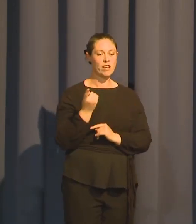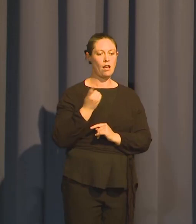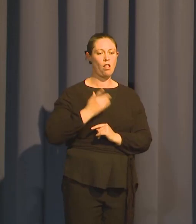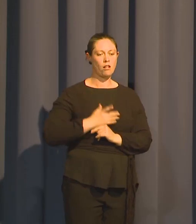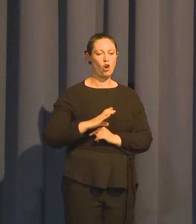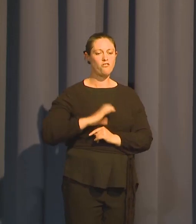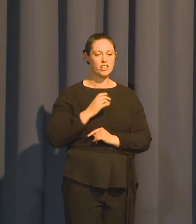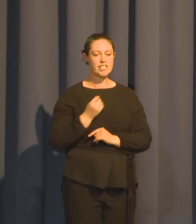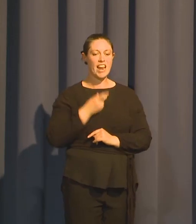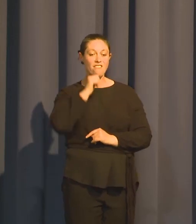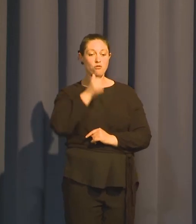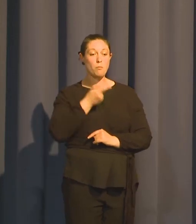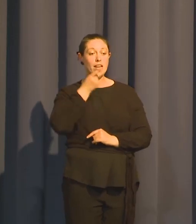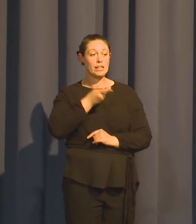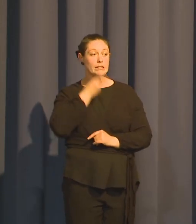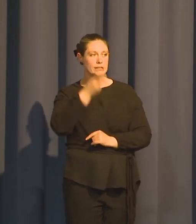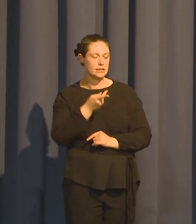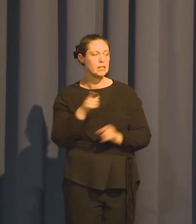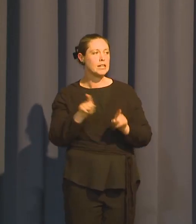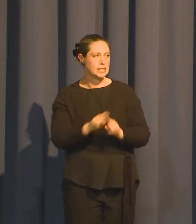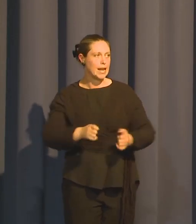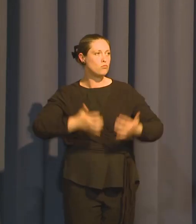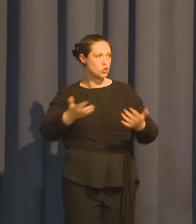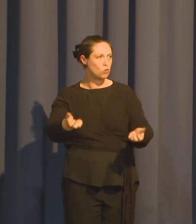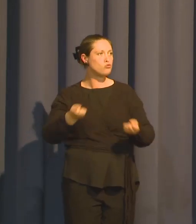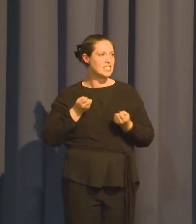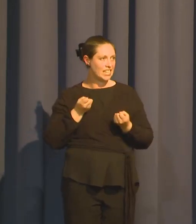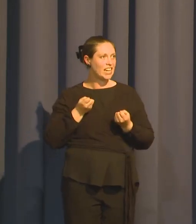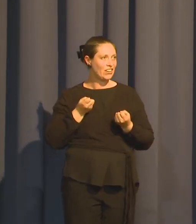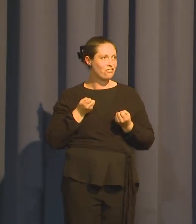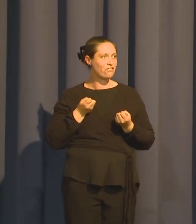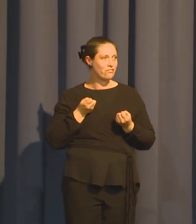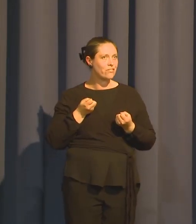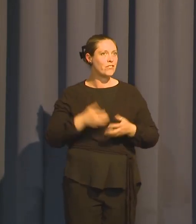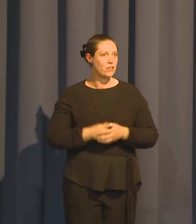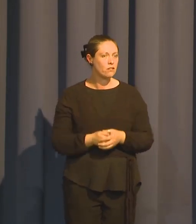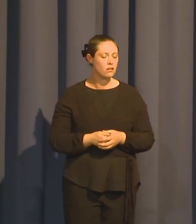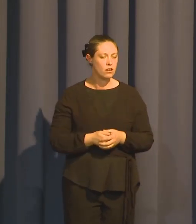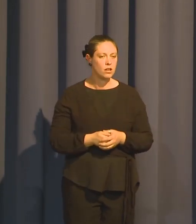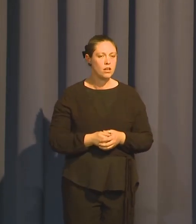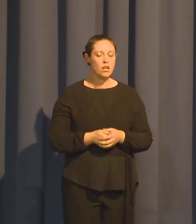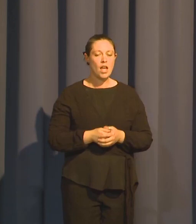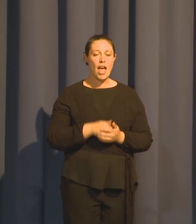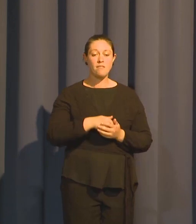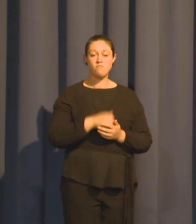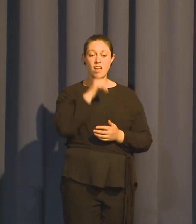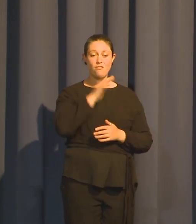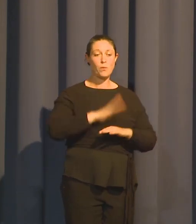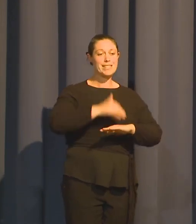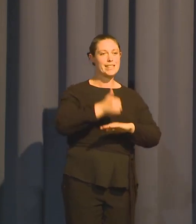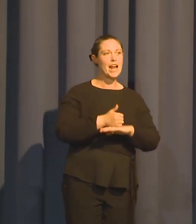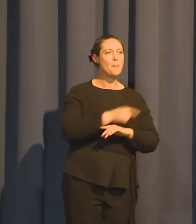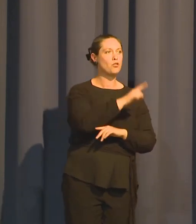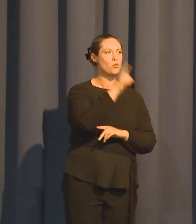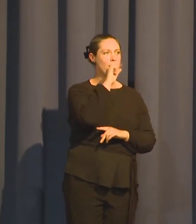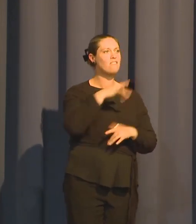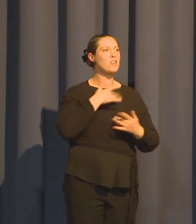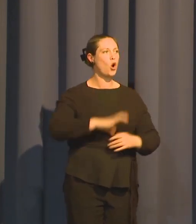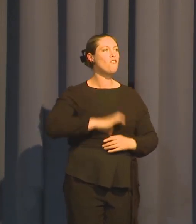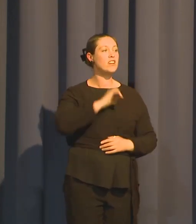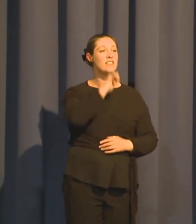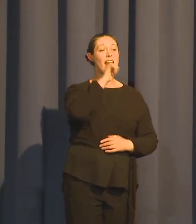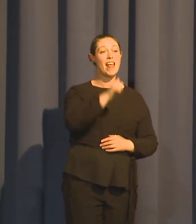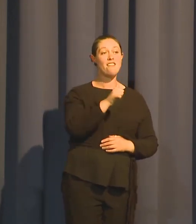look at options to get the water supply back on soon, and give the community confidence that if there is a lead spike from the